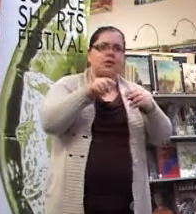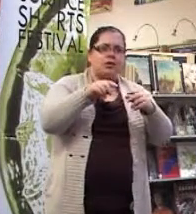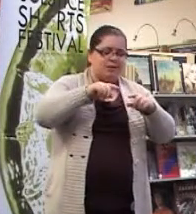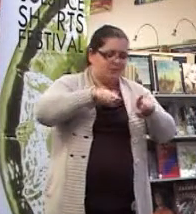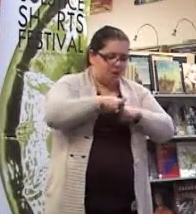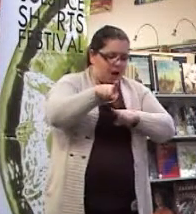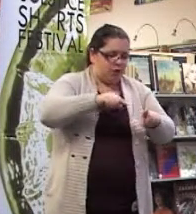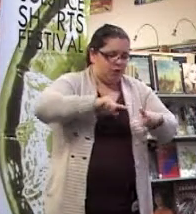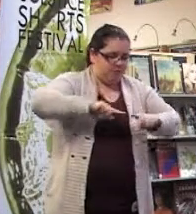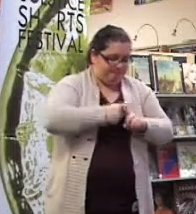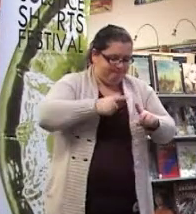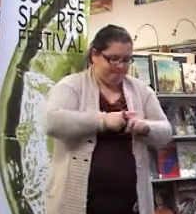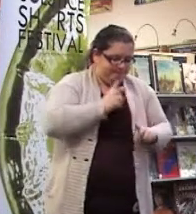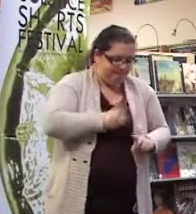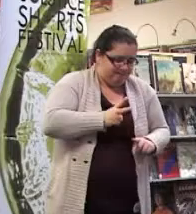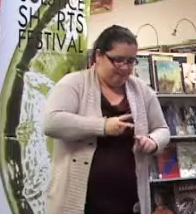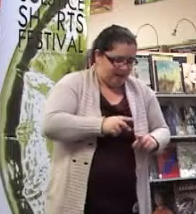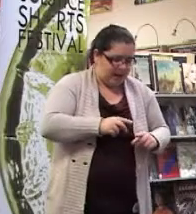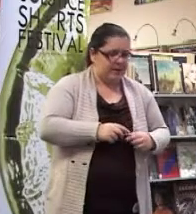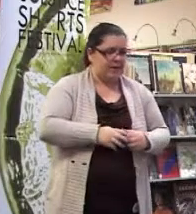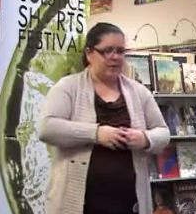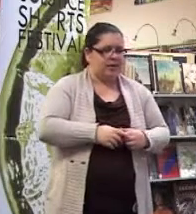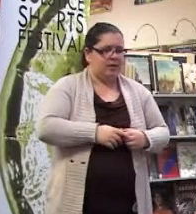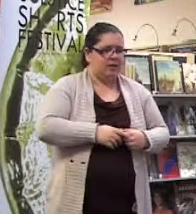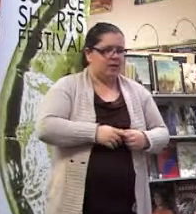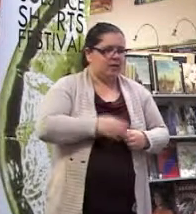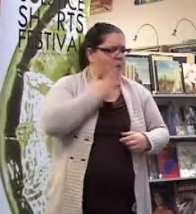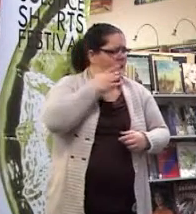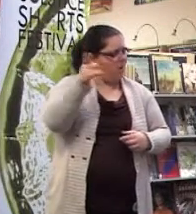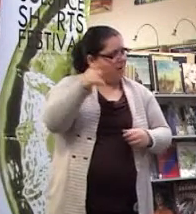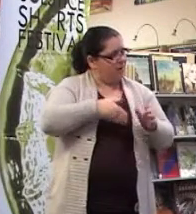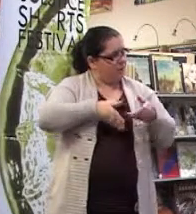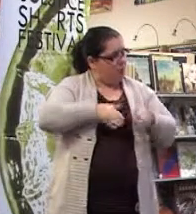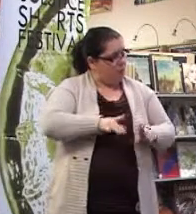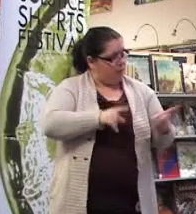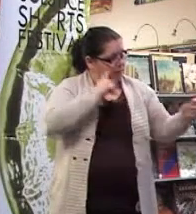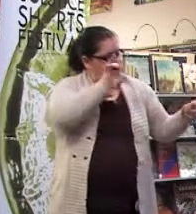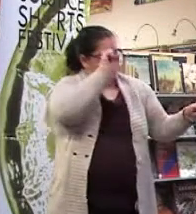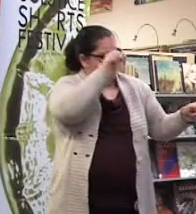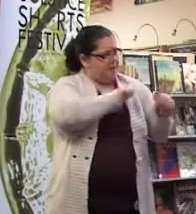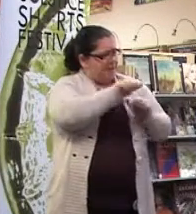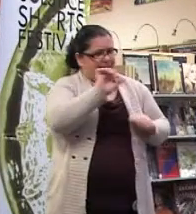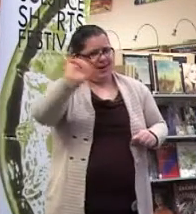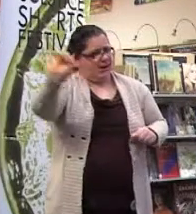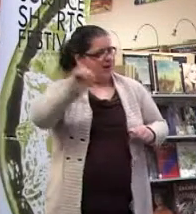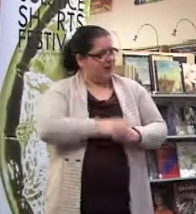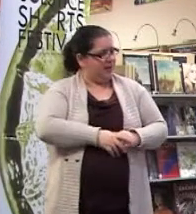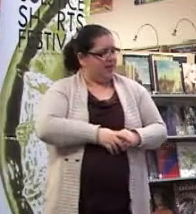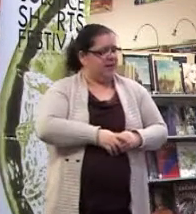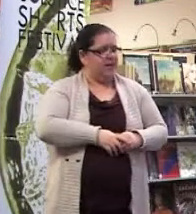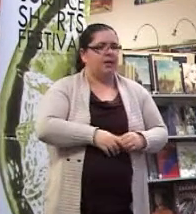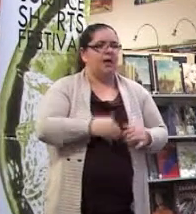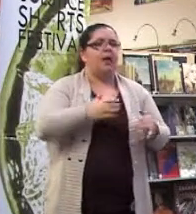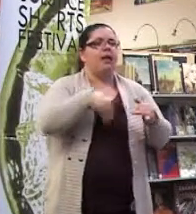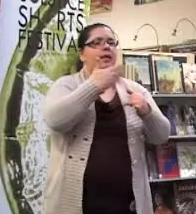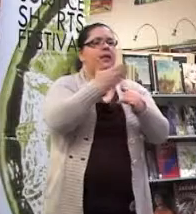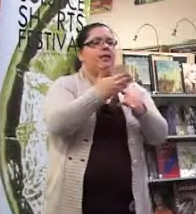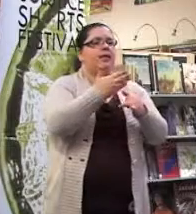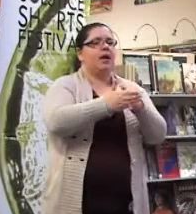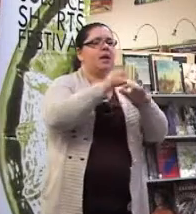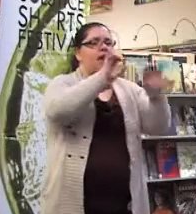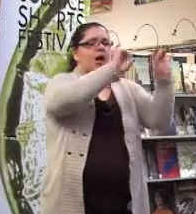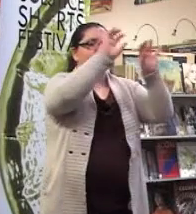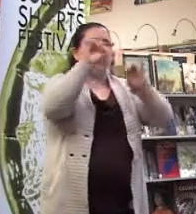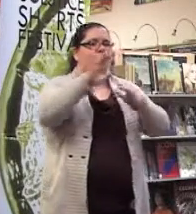to knit a jumper with her arthritic fingers. When was this rascal born? I bet your memory is better than his. In the end, our